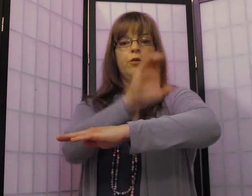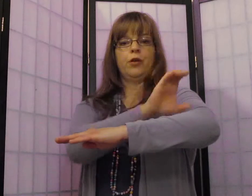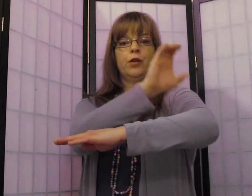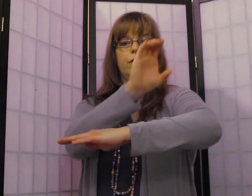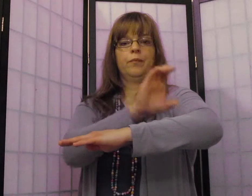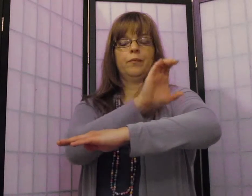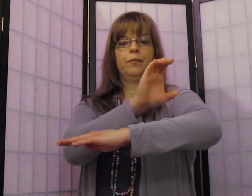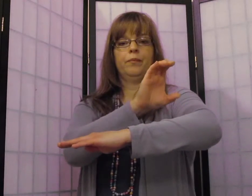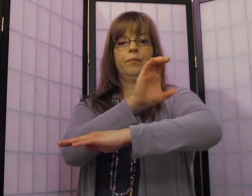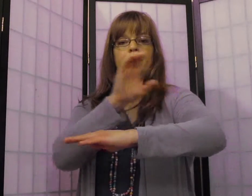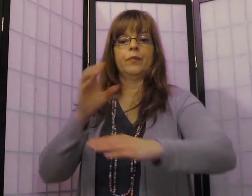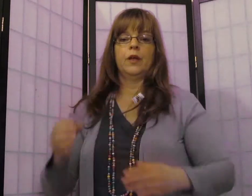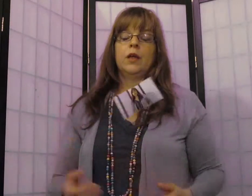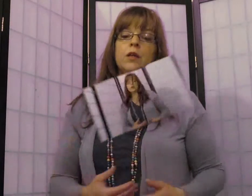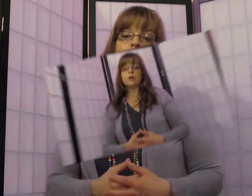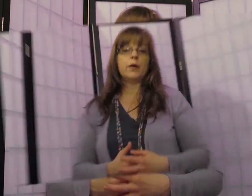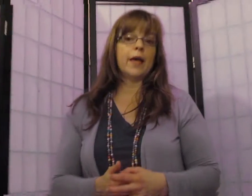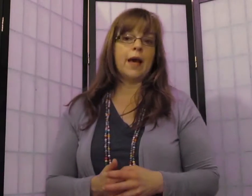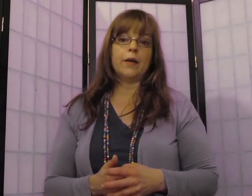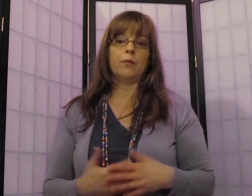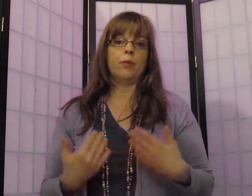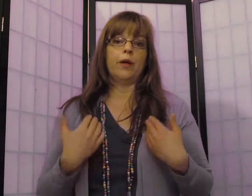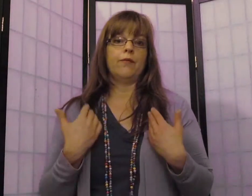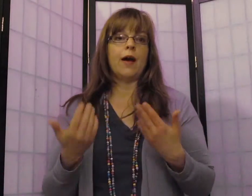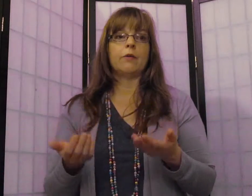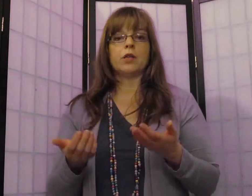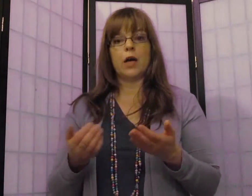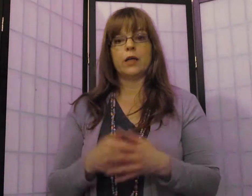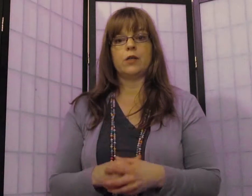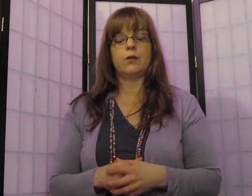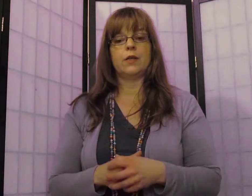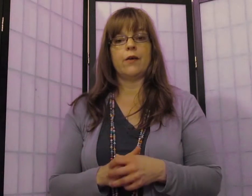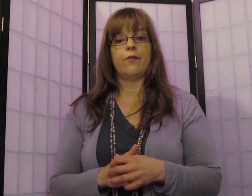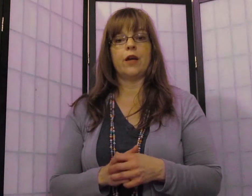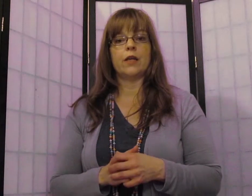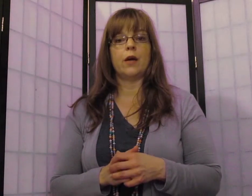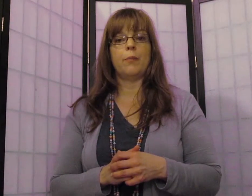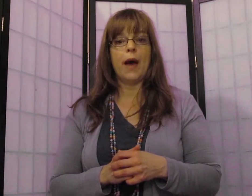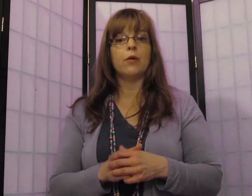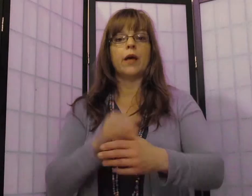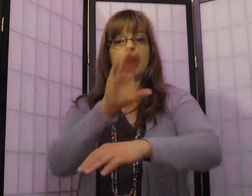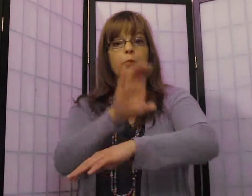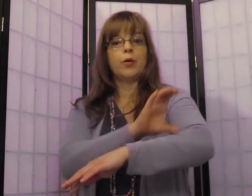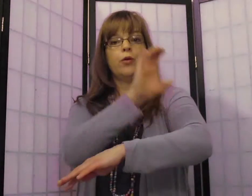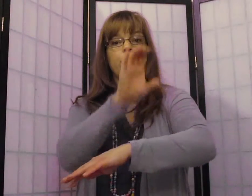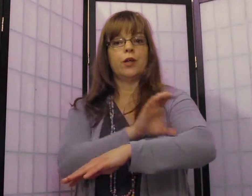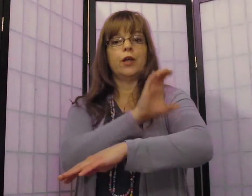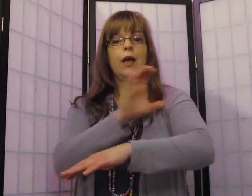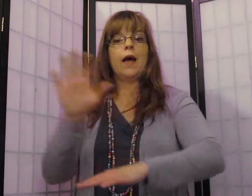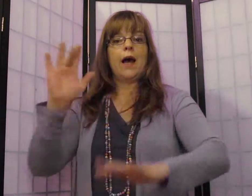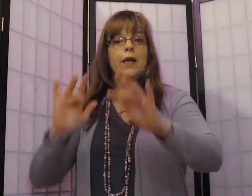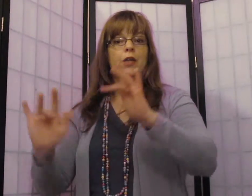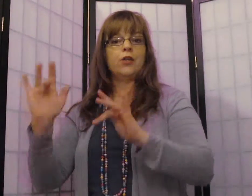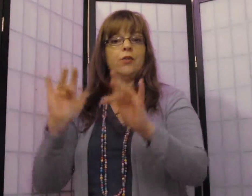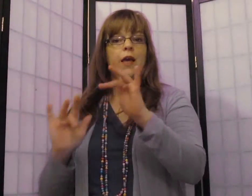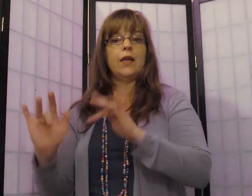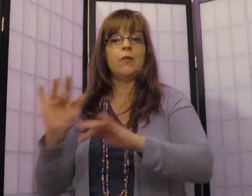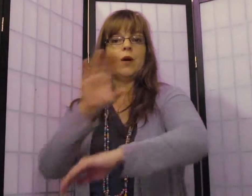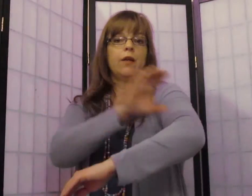Computer. So again, if I were talking to a deaf friend about a computer, I could use any one of